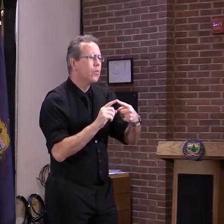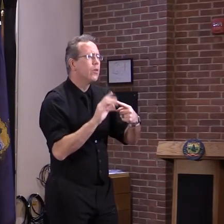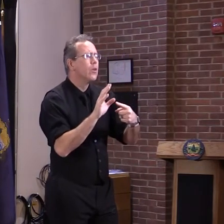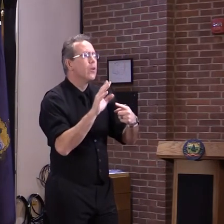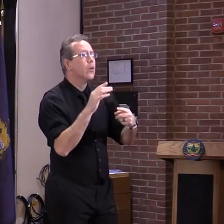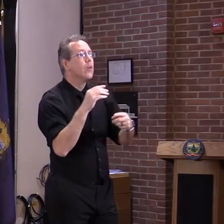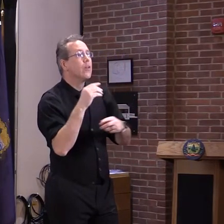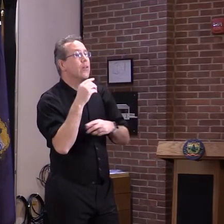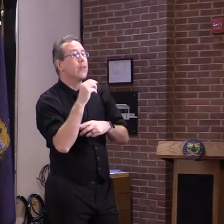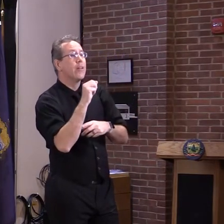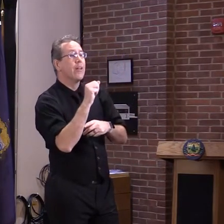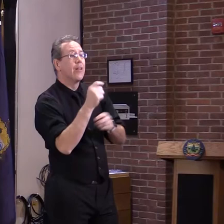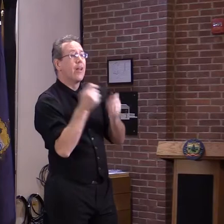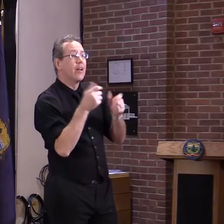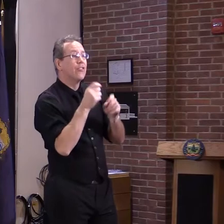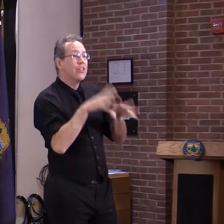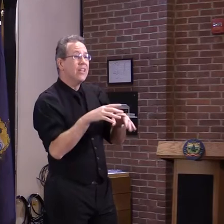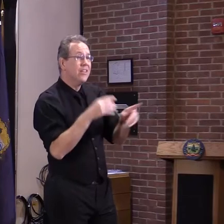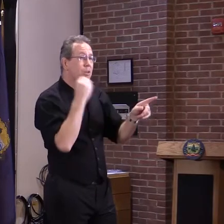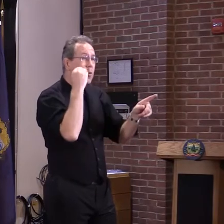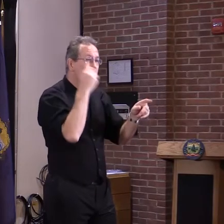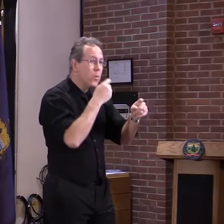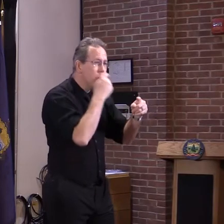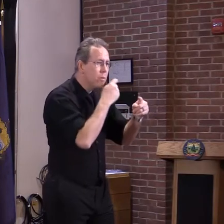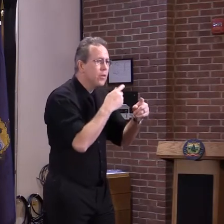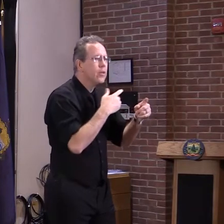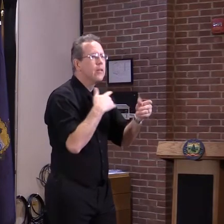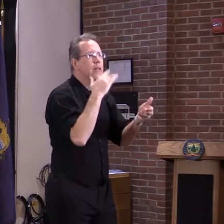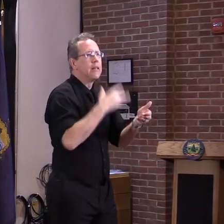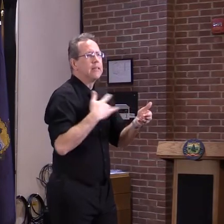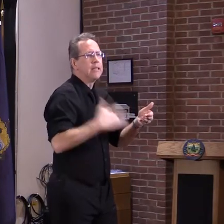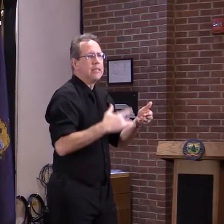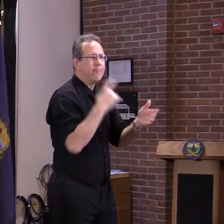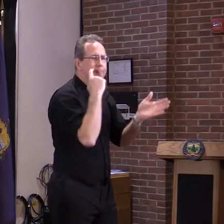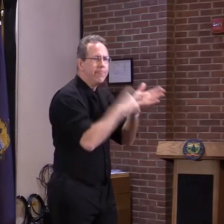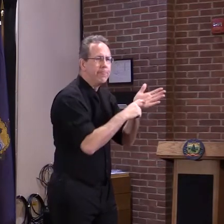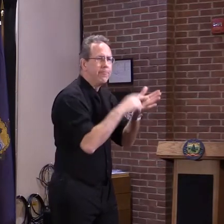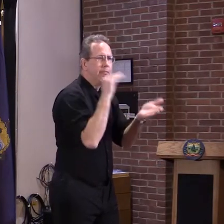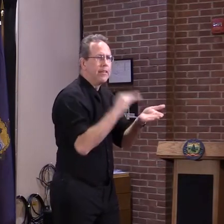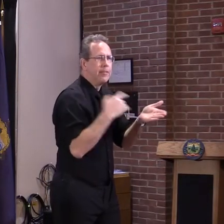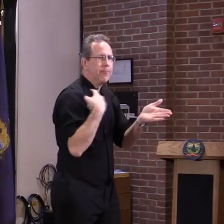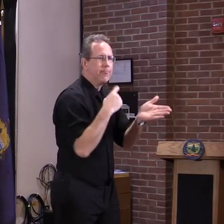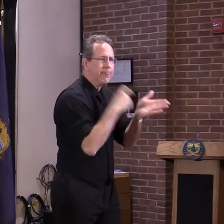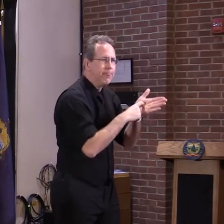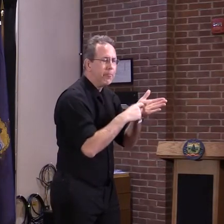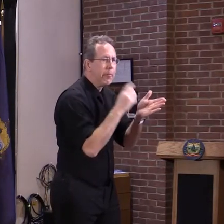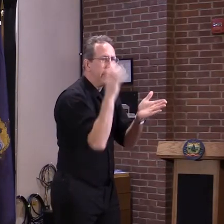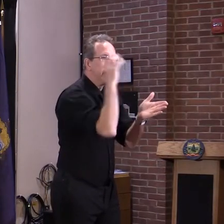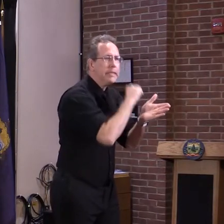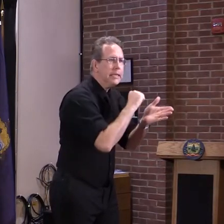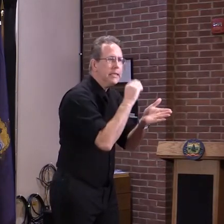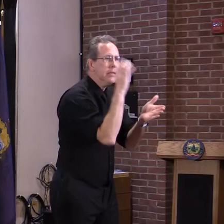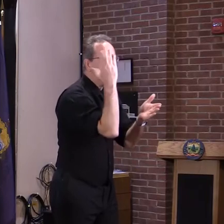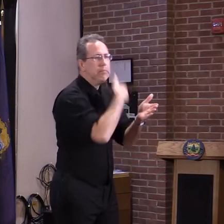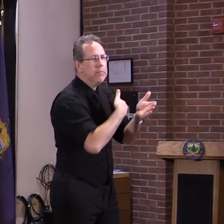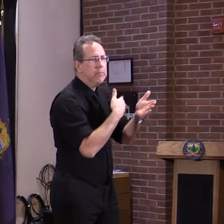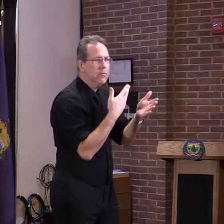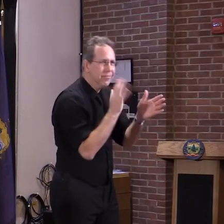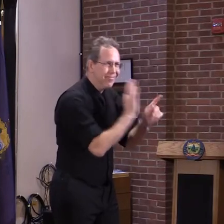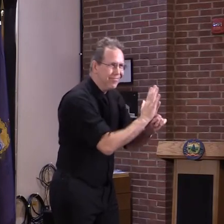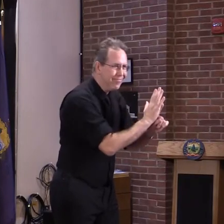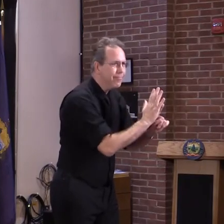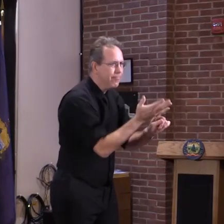antigen tests less sensitive than the PCR. So there's a possibility that an antigen